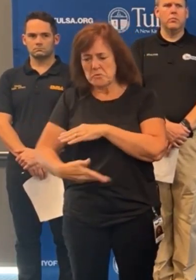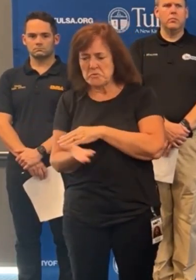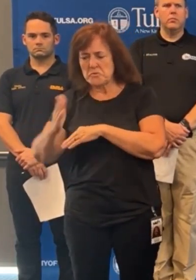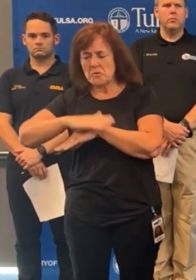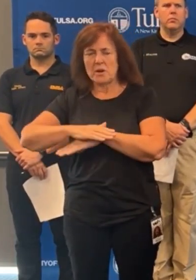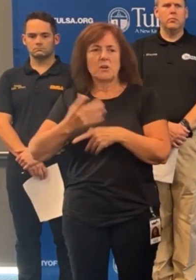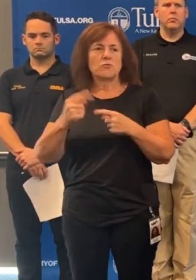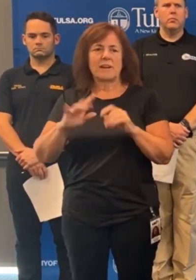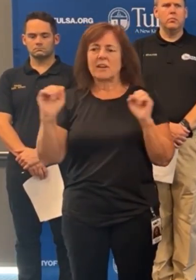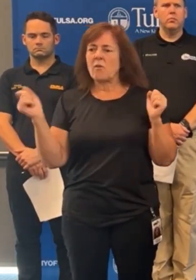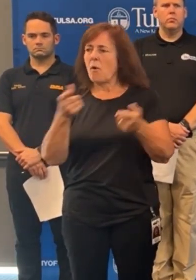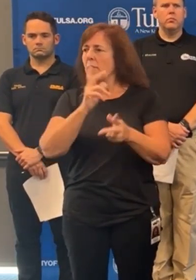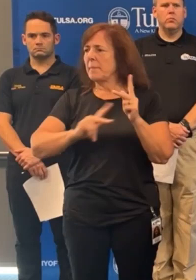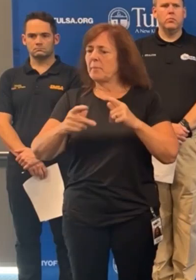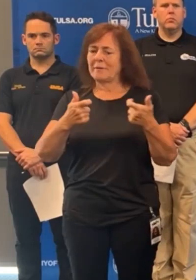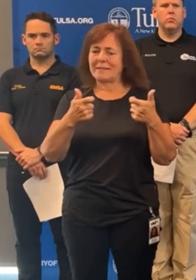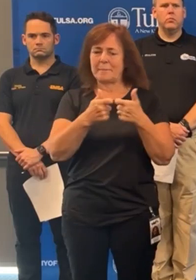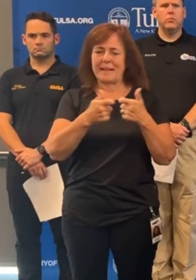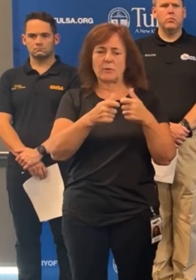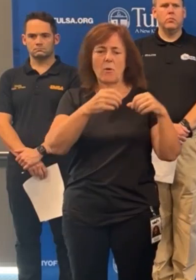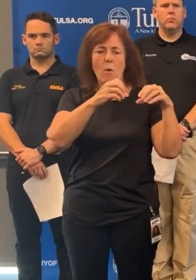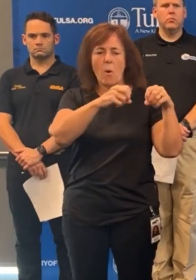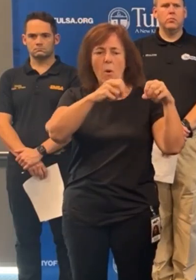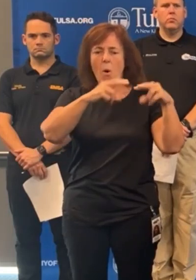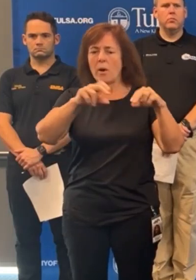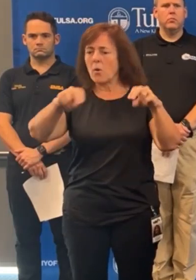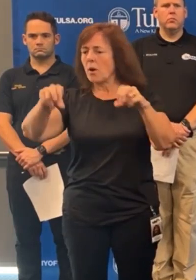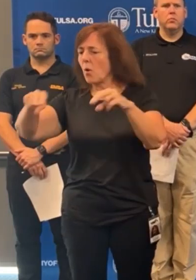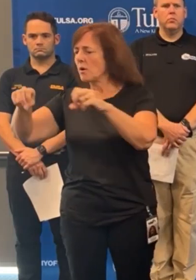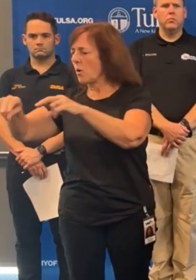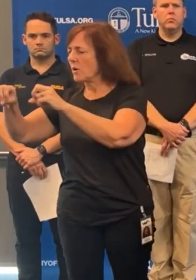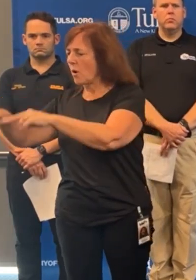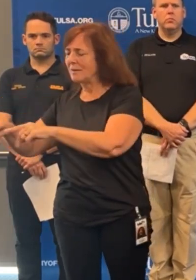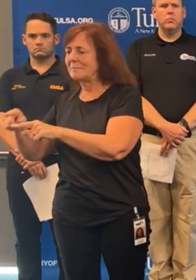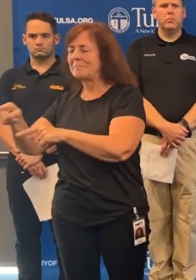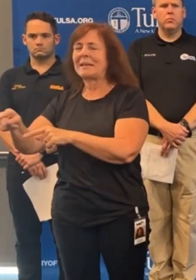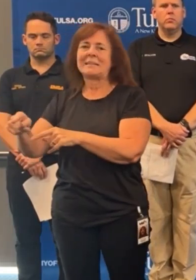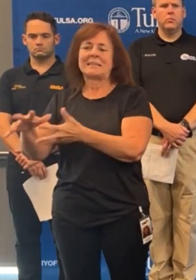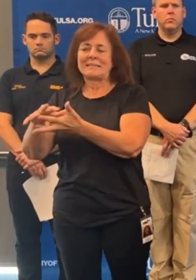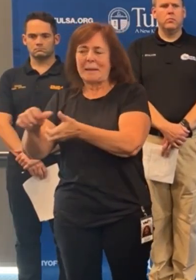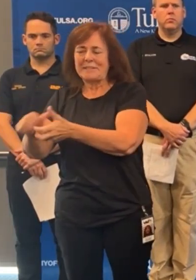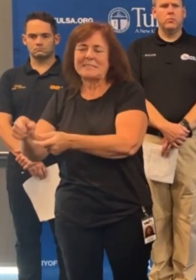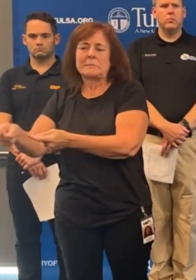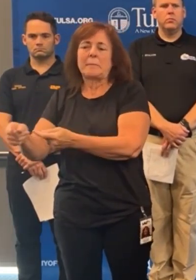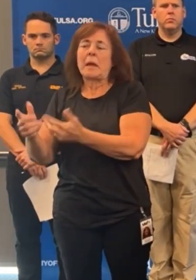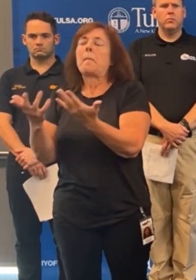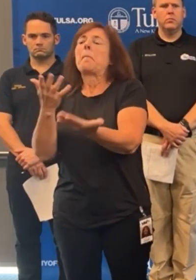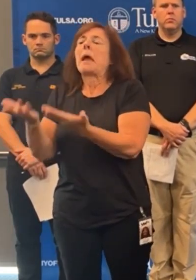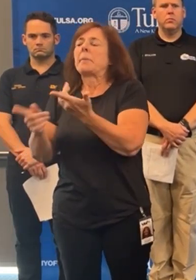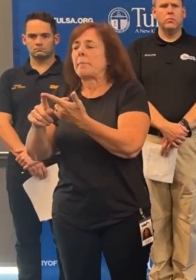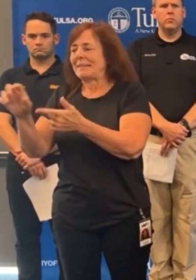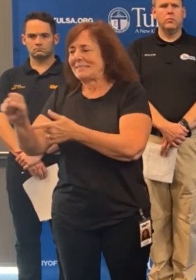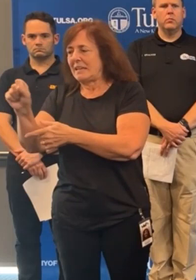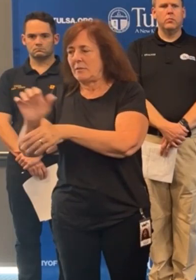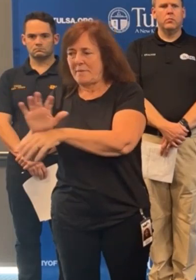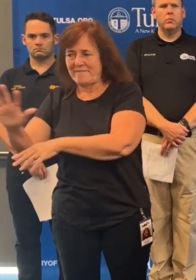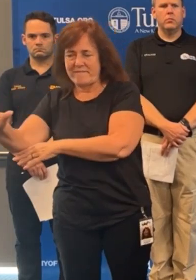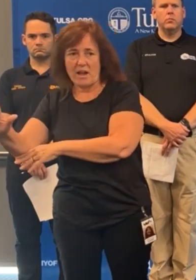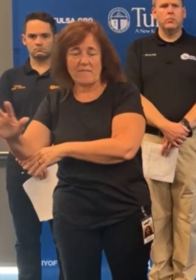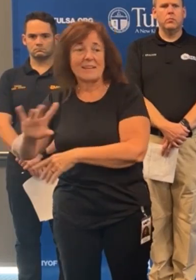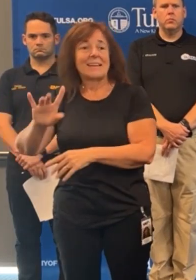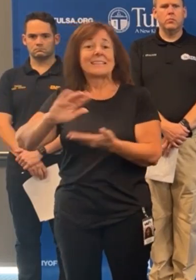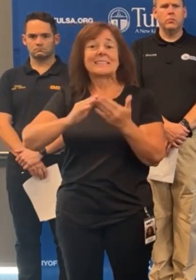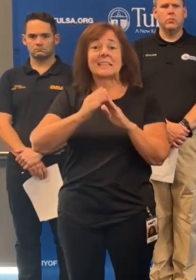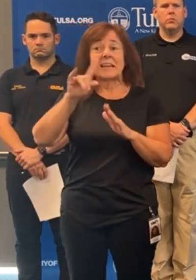to get everybody's power back on as quickly as possible. And we are providing, as a city government, all